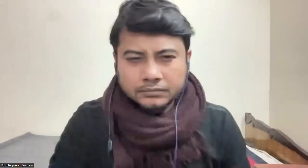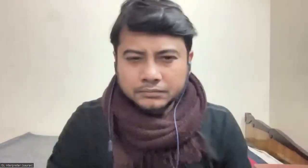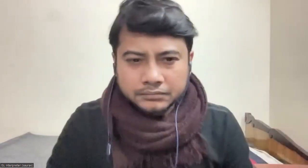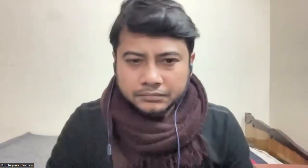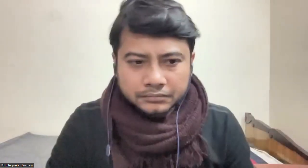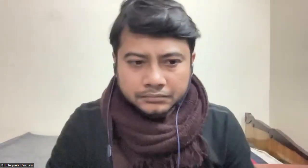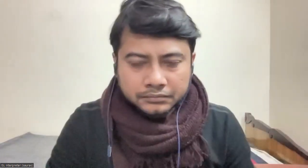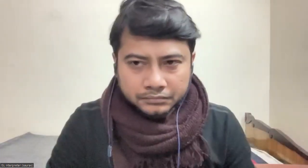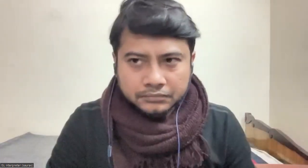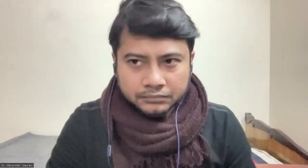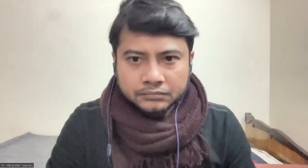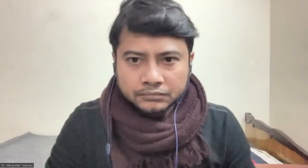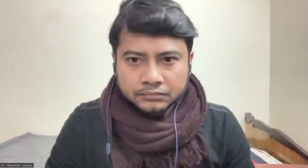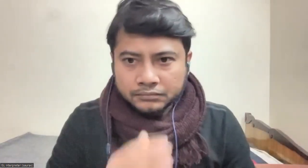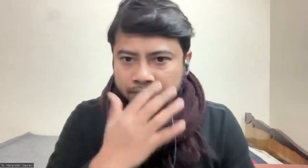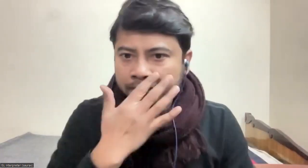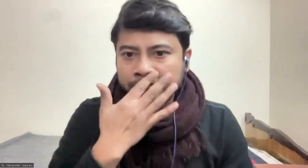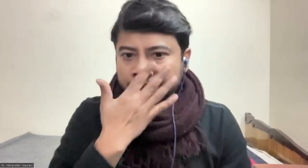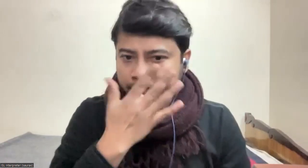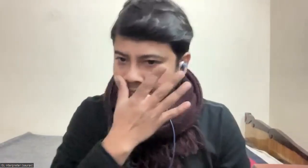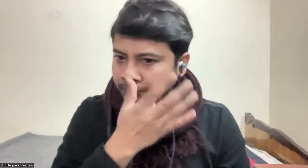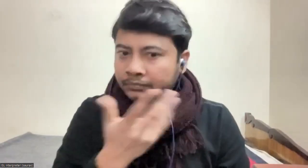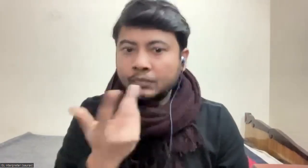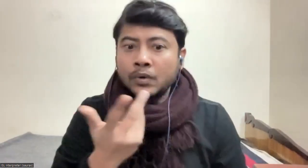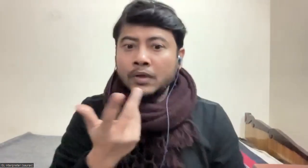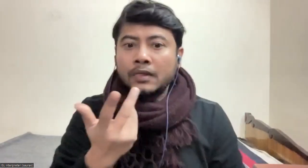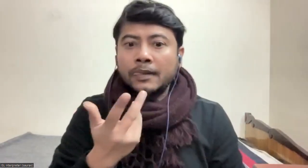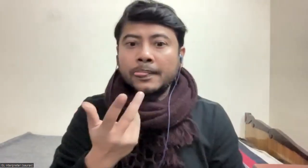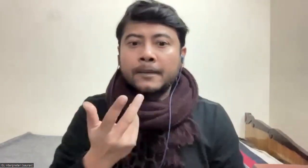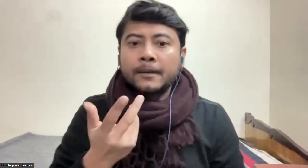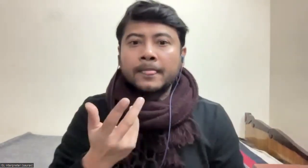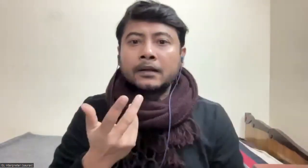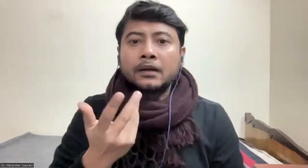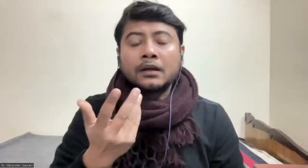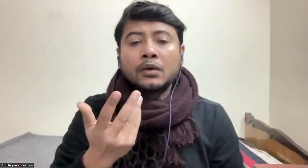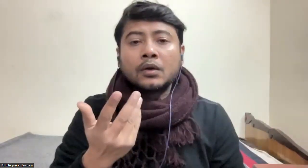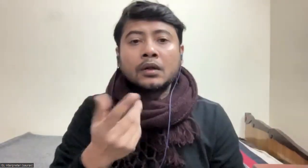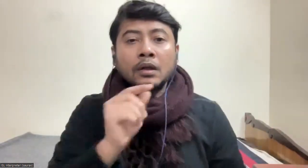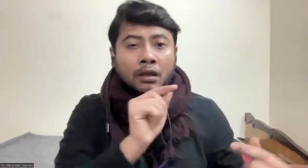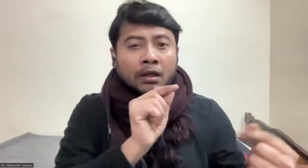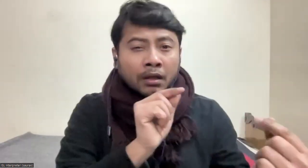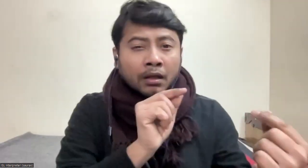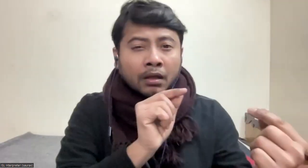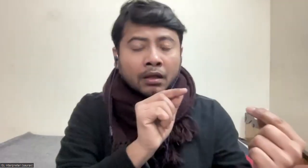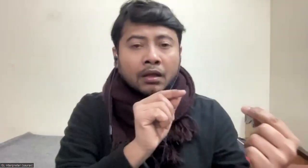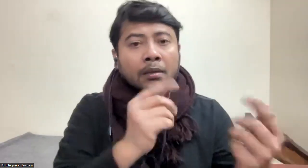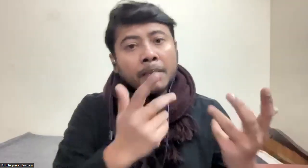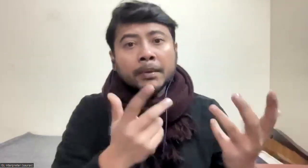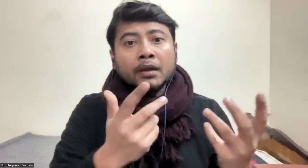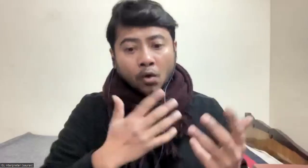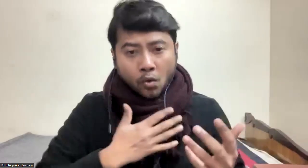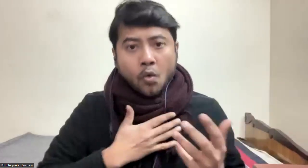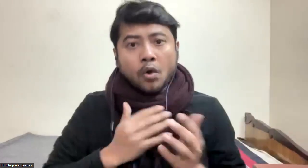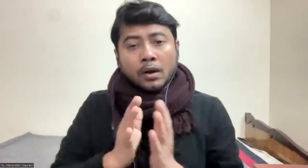So because when we do such things, we will spoil our own faith also. We will disturb our own bhakti